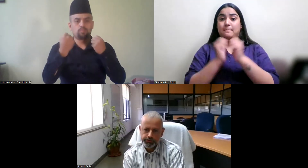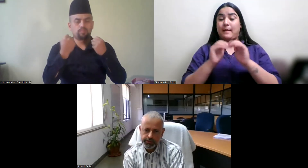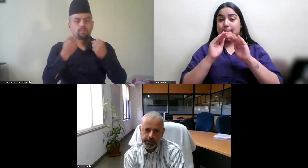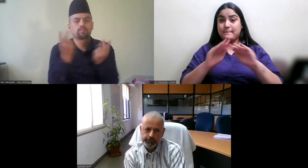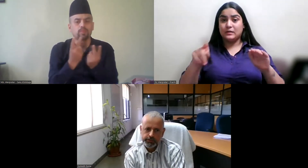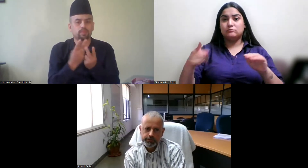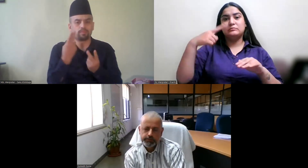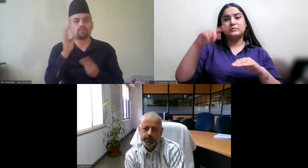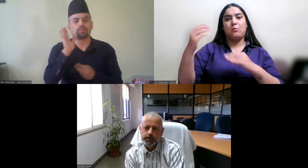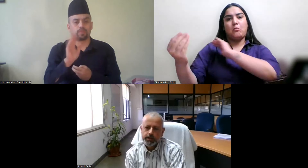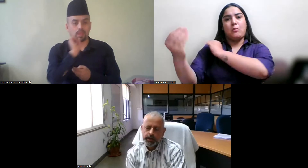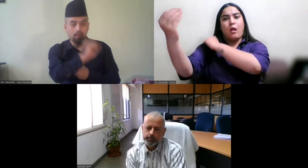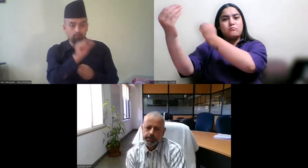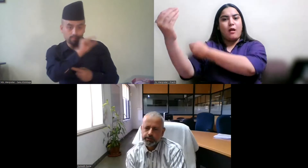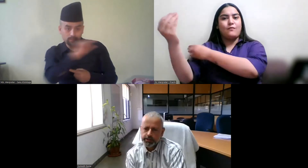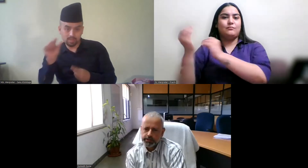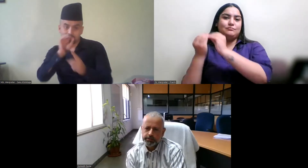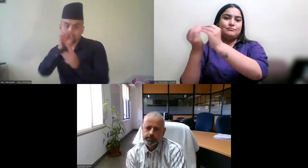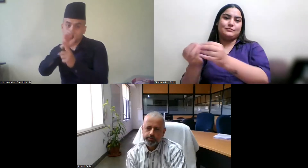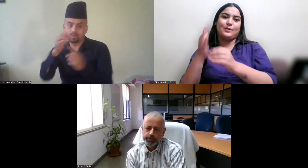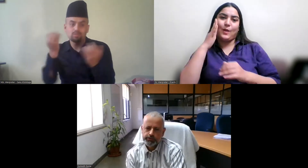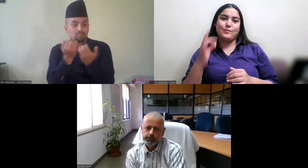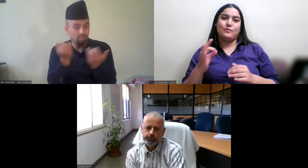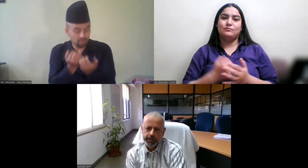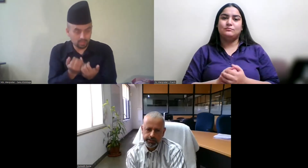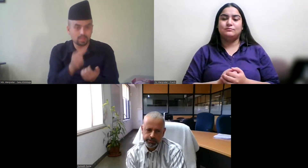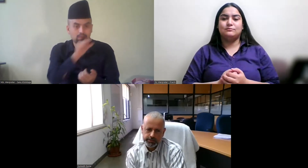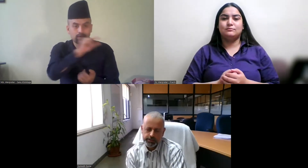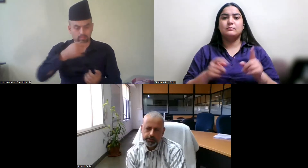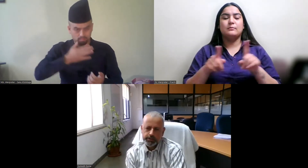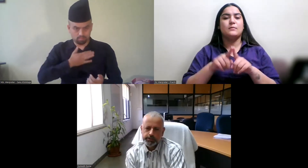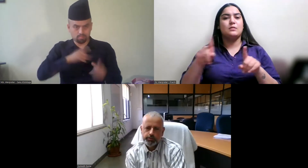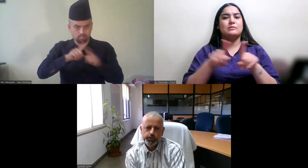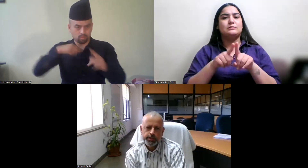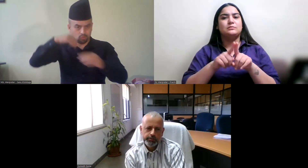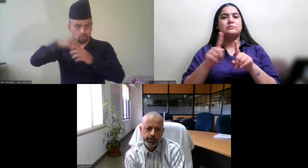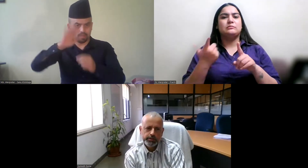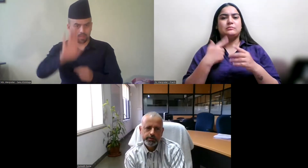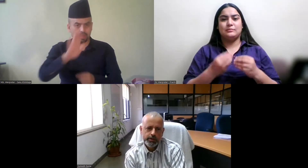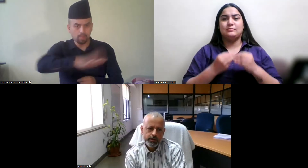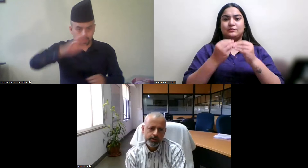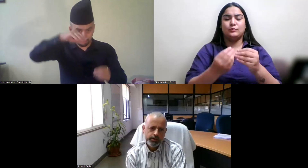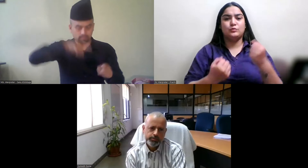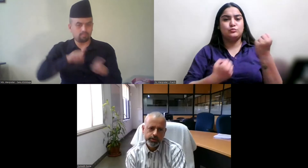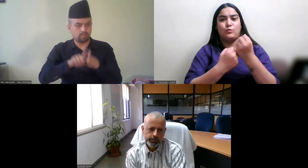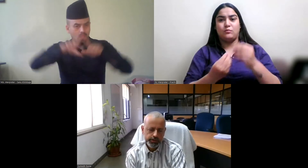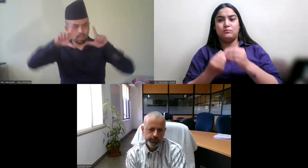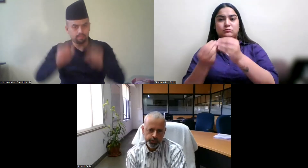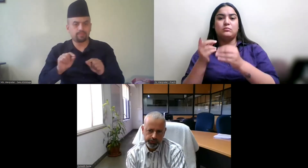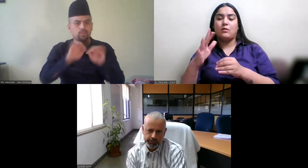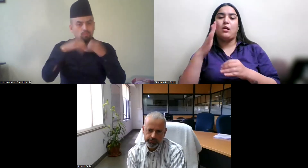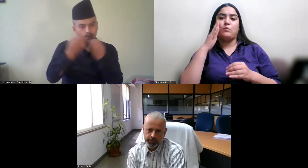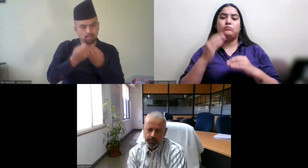through voicing their concerns and making their presence felt in the community level